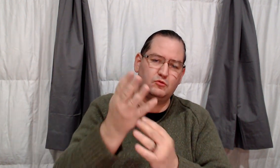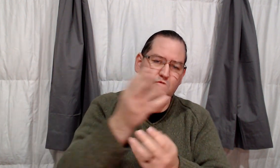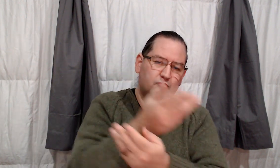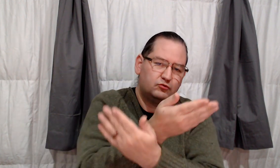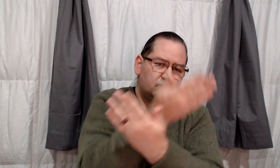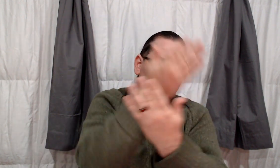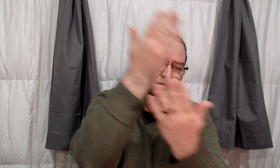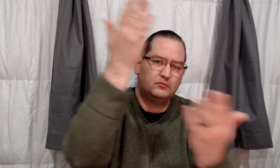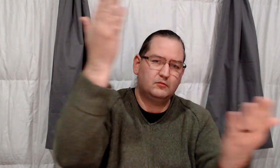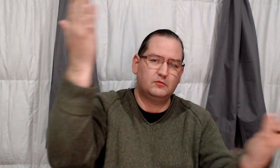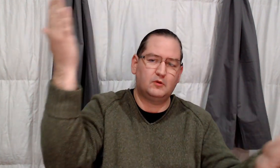Deeper and deeper.